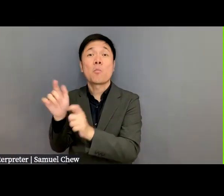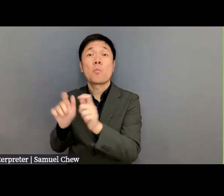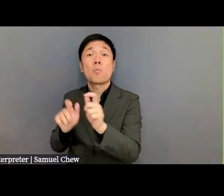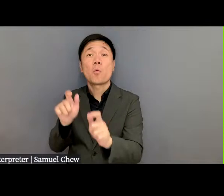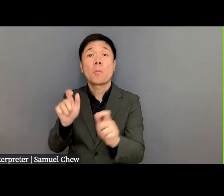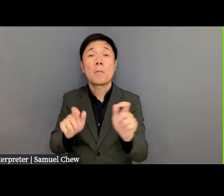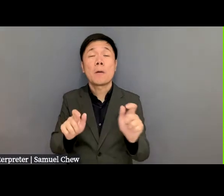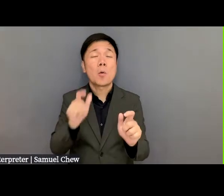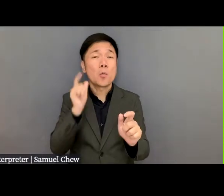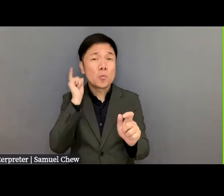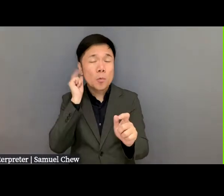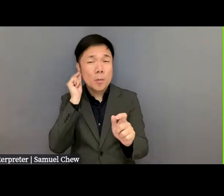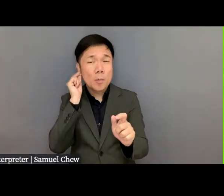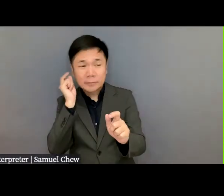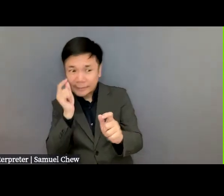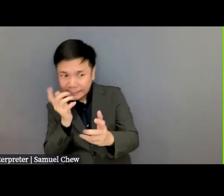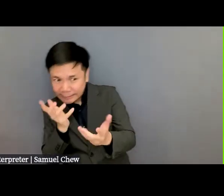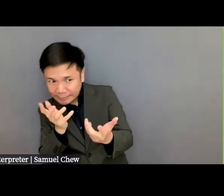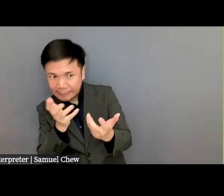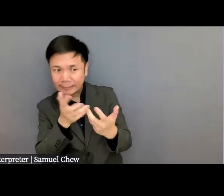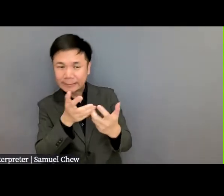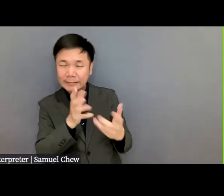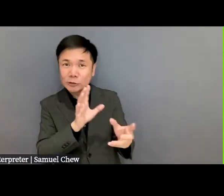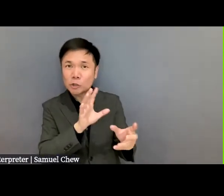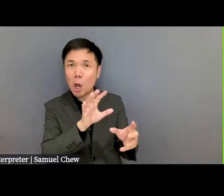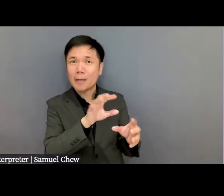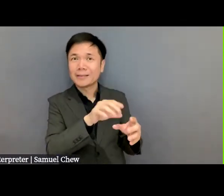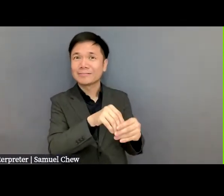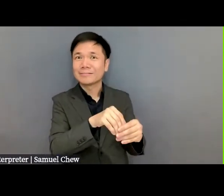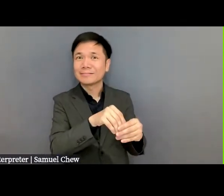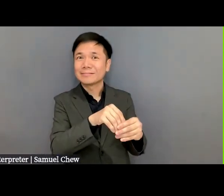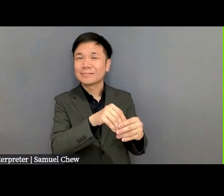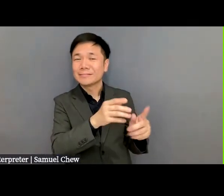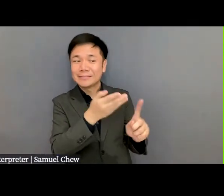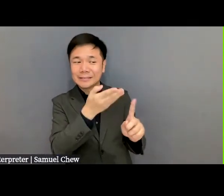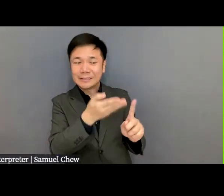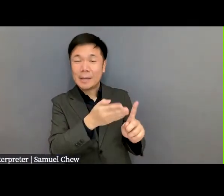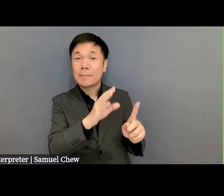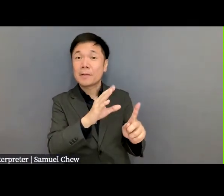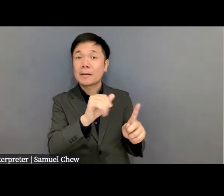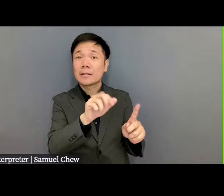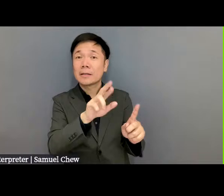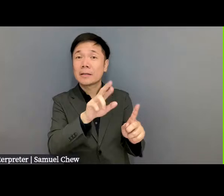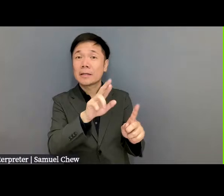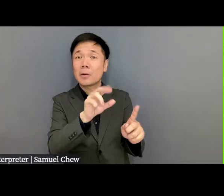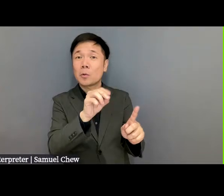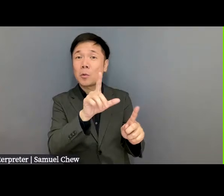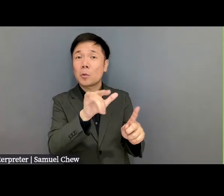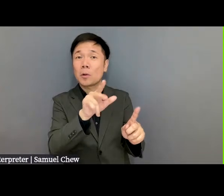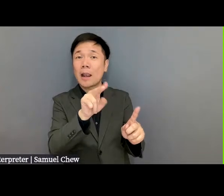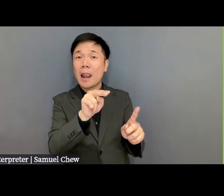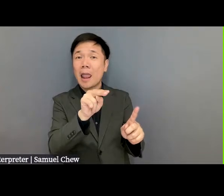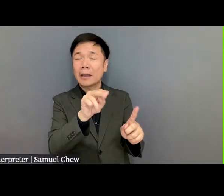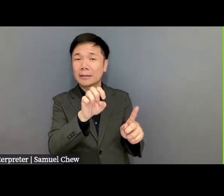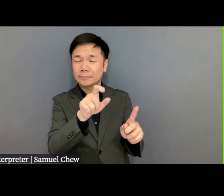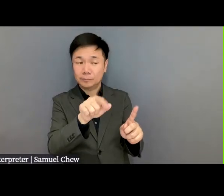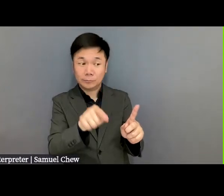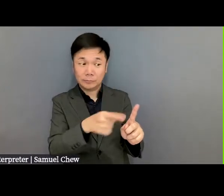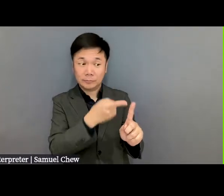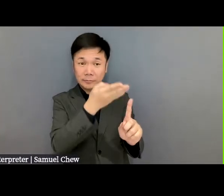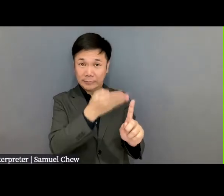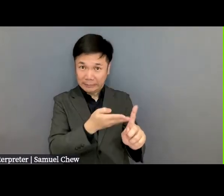would have been able to join Caroline going out, because what she did was she went